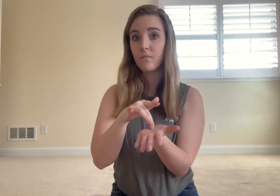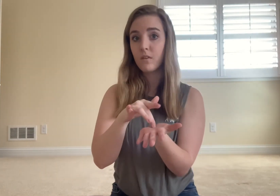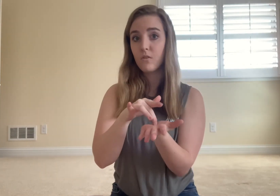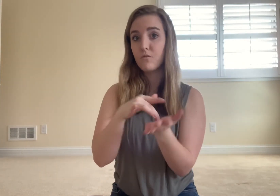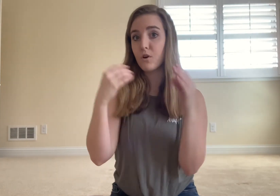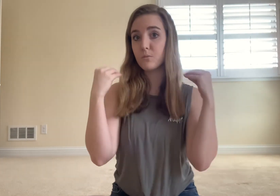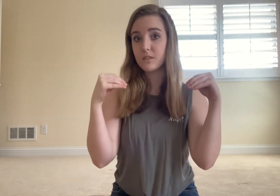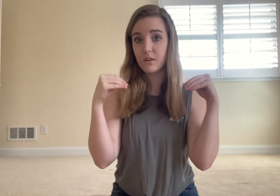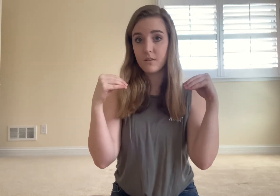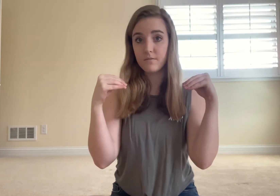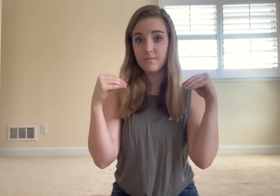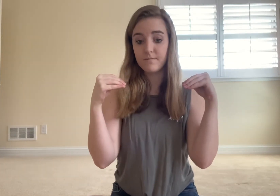Pharmacy.